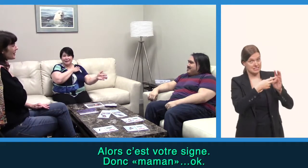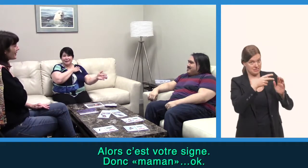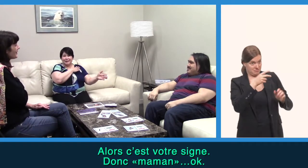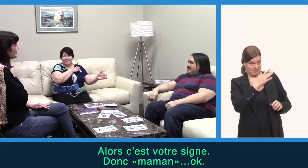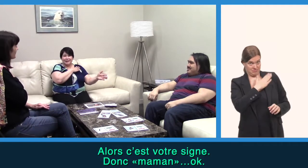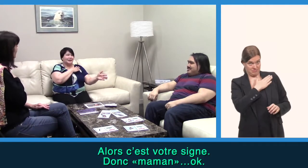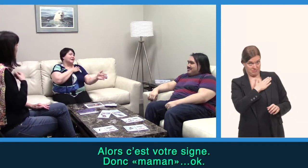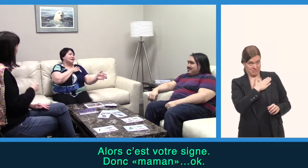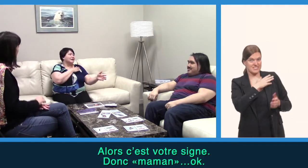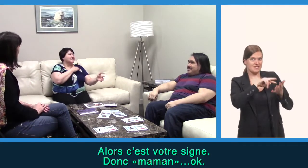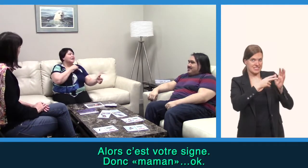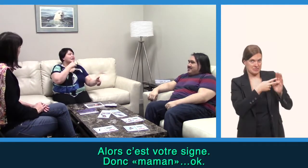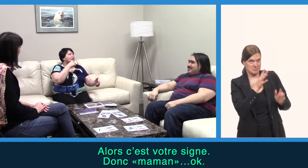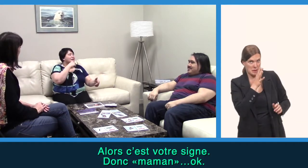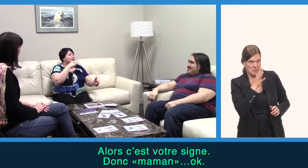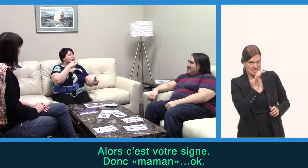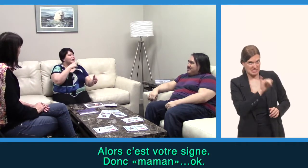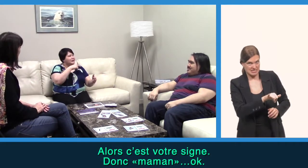Mom, okay.